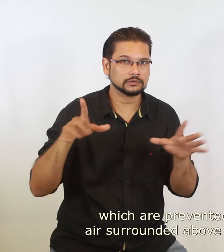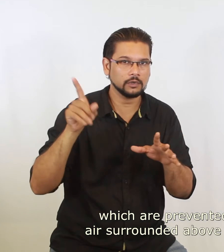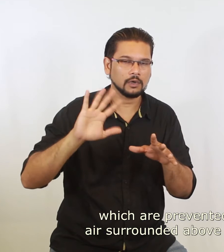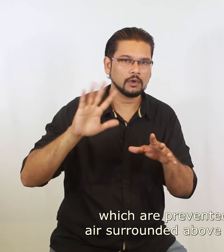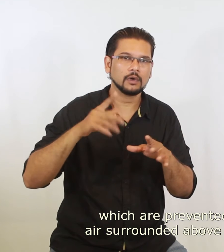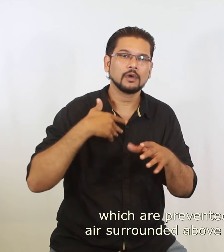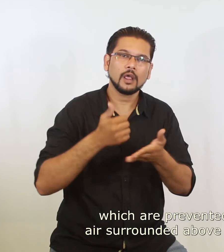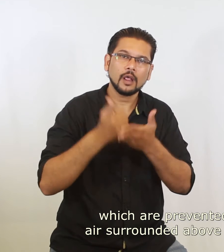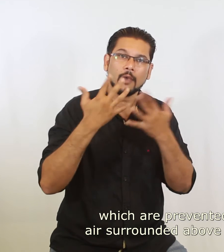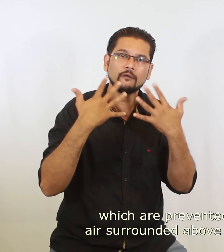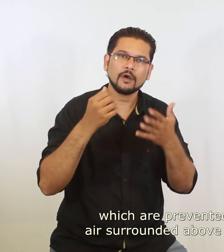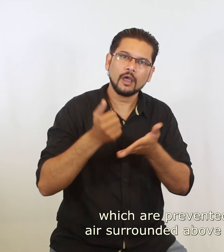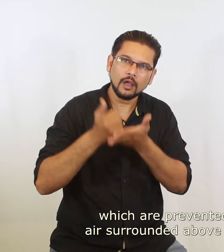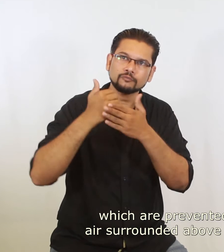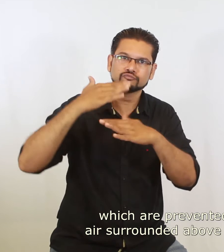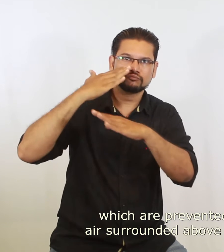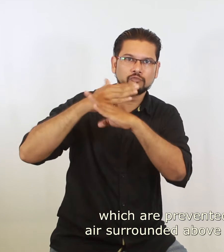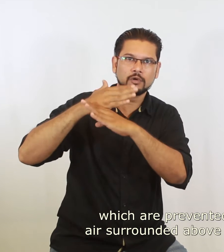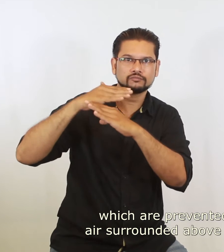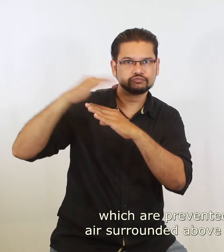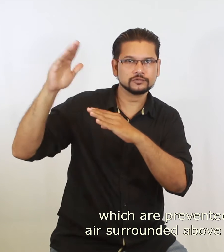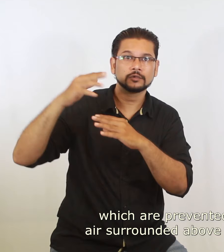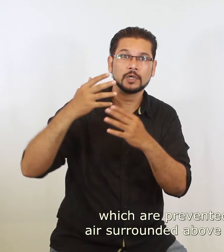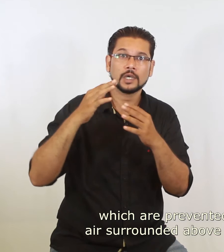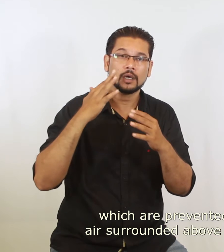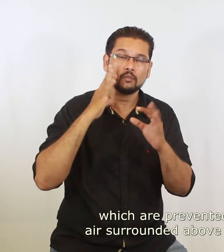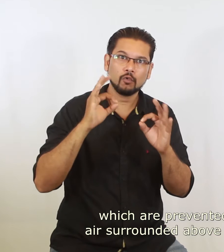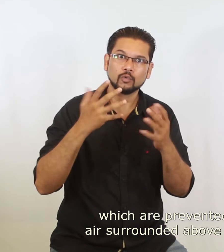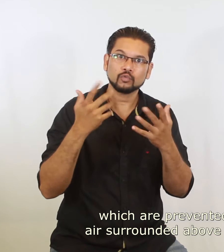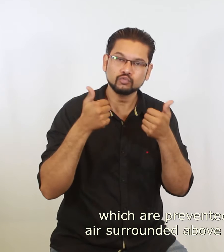which are prevented by the air surrounded above the Earth.